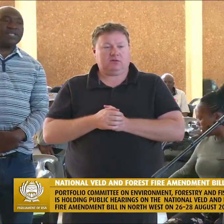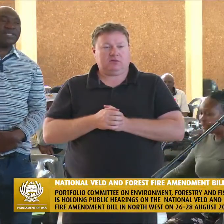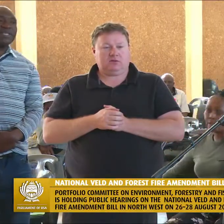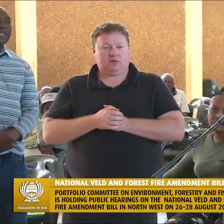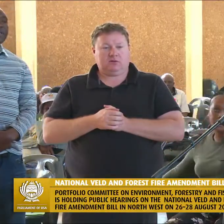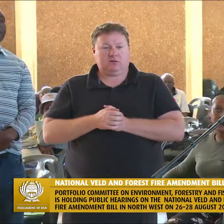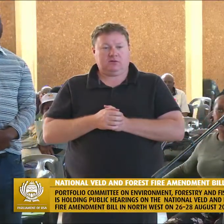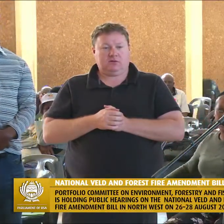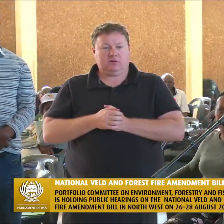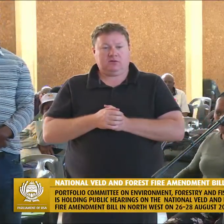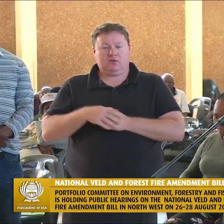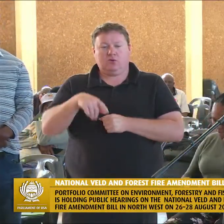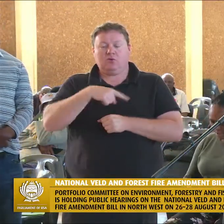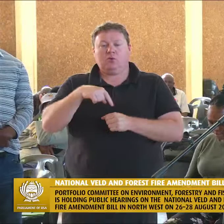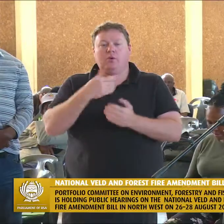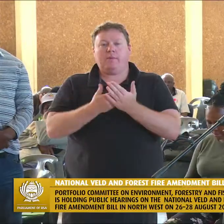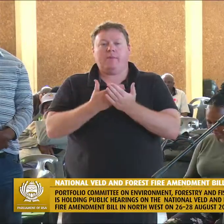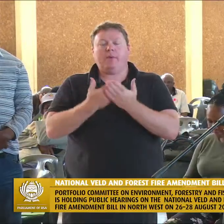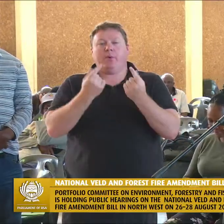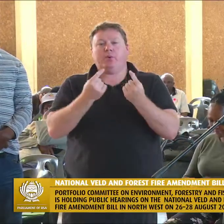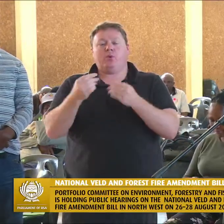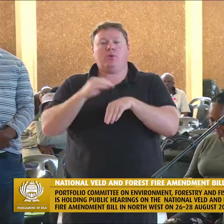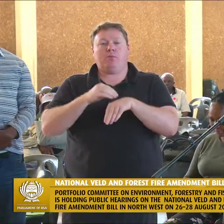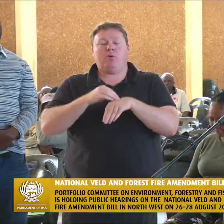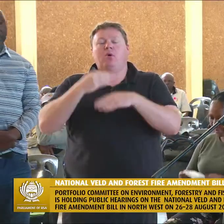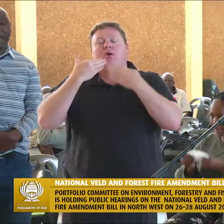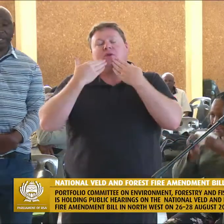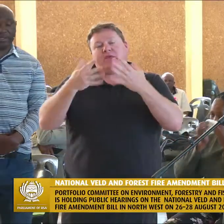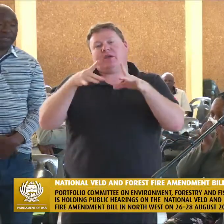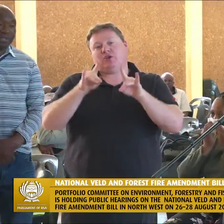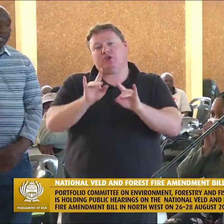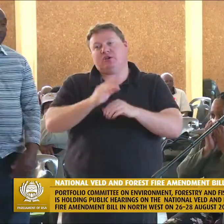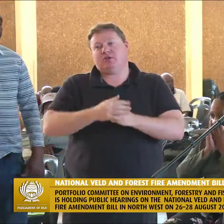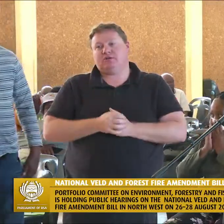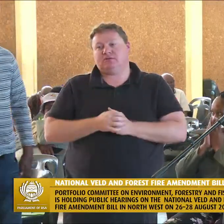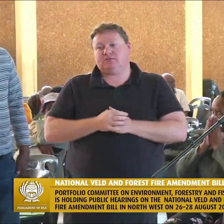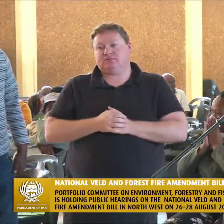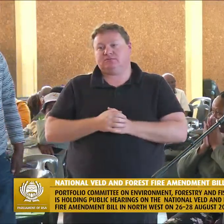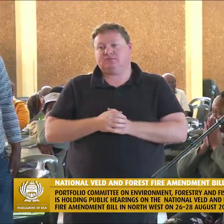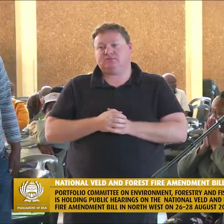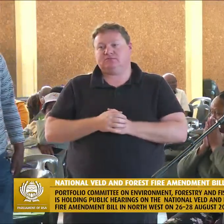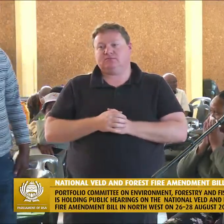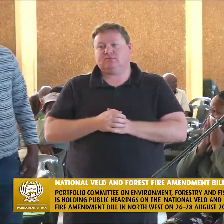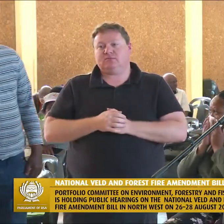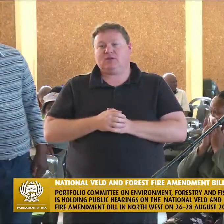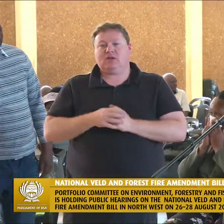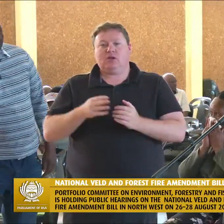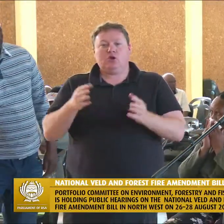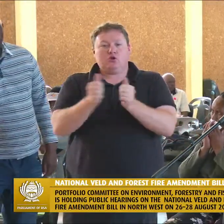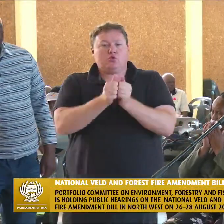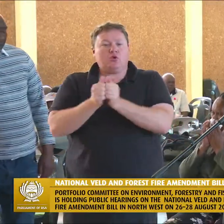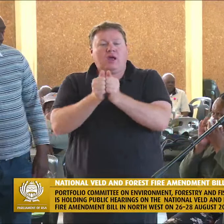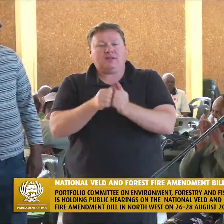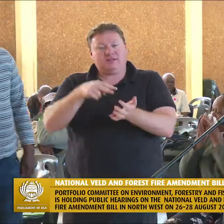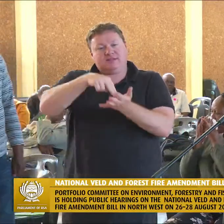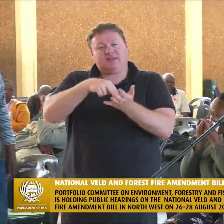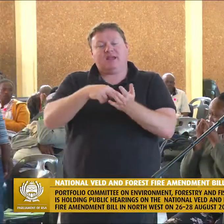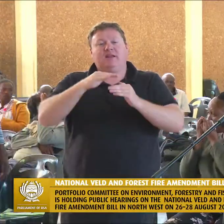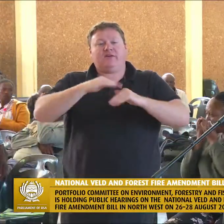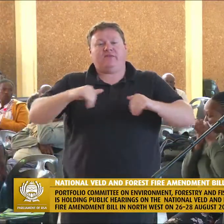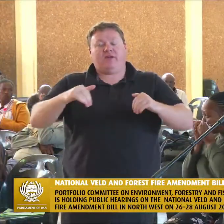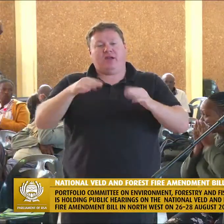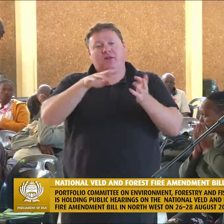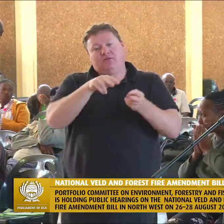foreign i thank you mr chin you don't tend to stand before let's work together